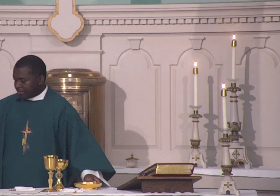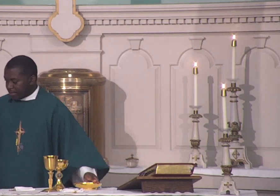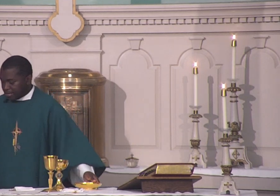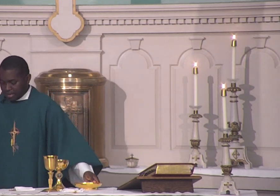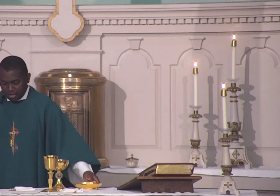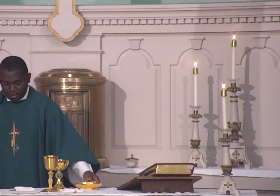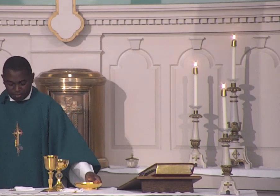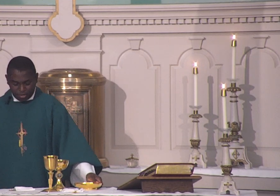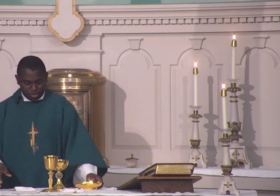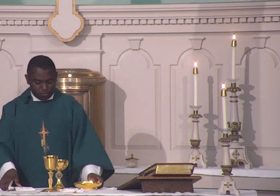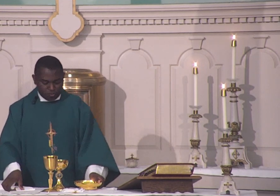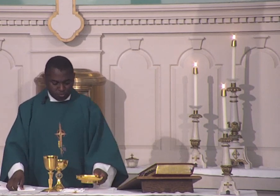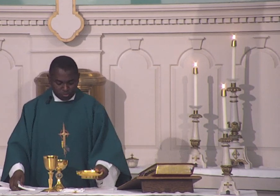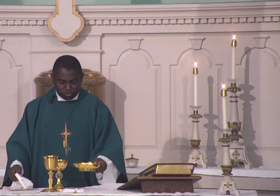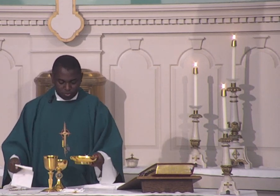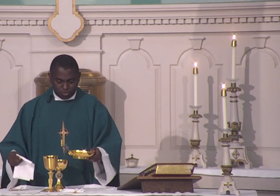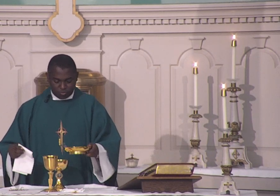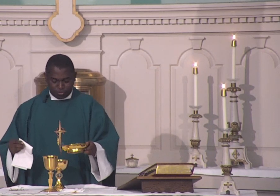latebat sola